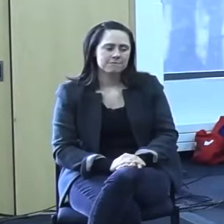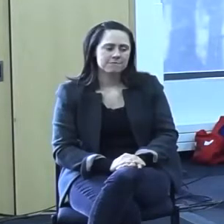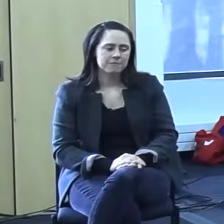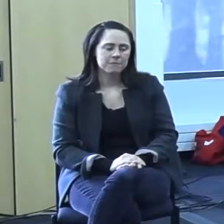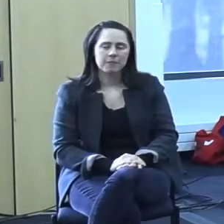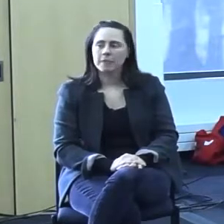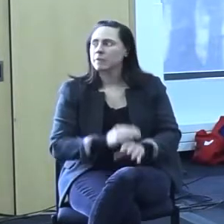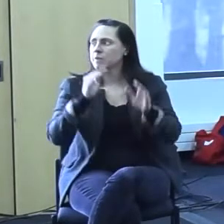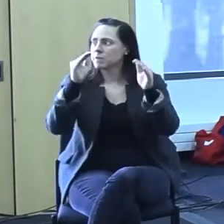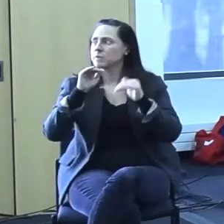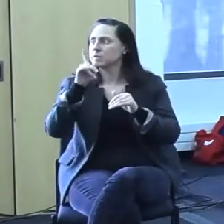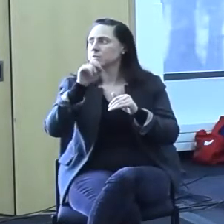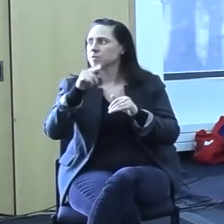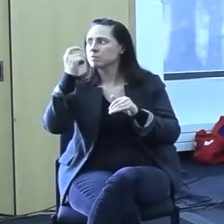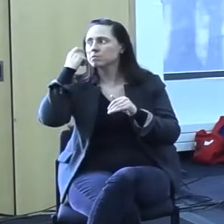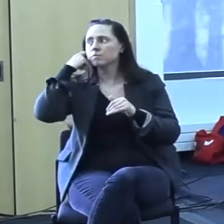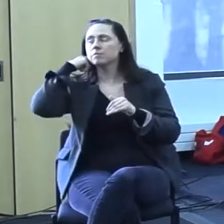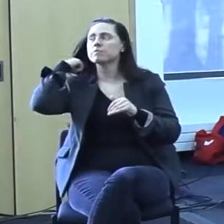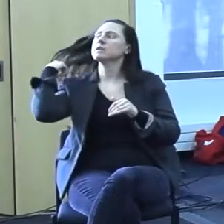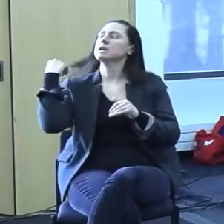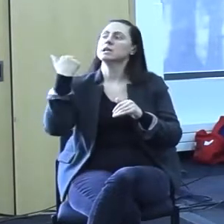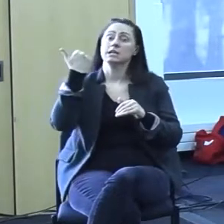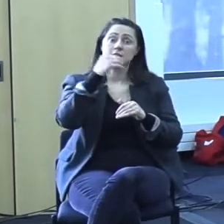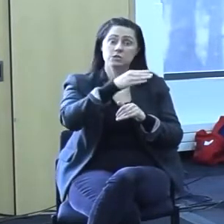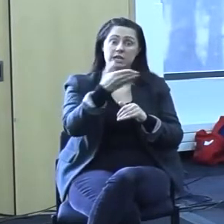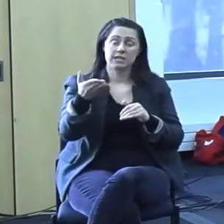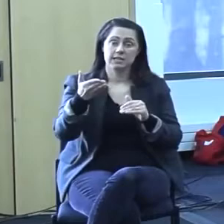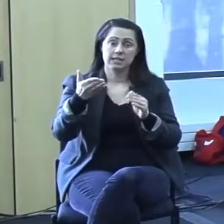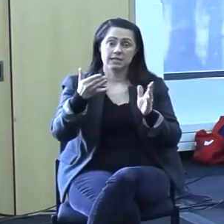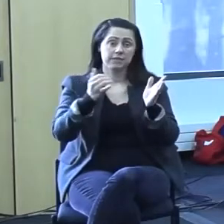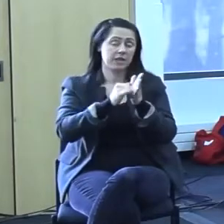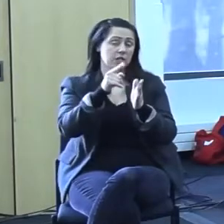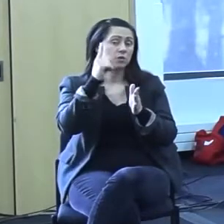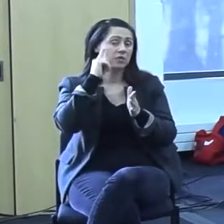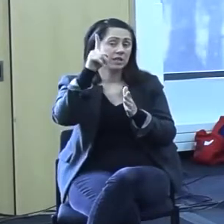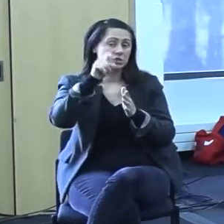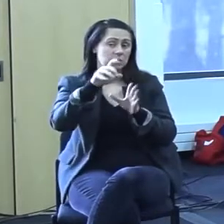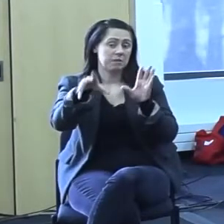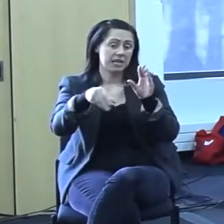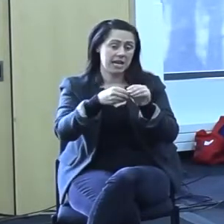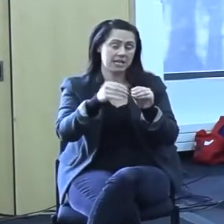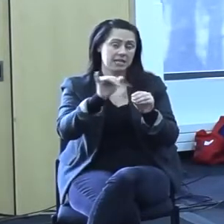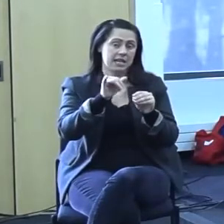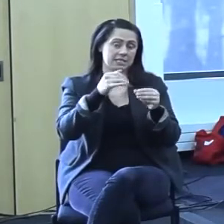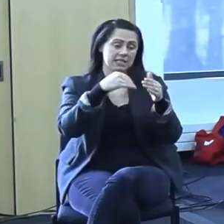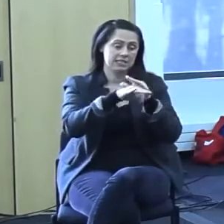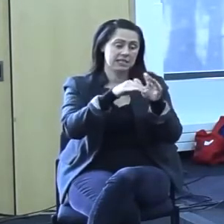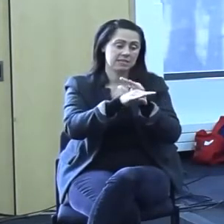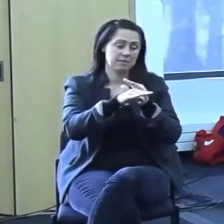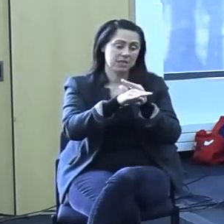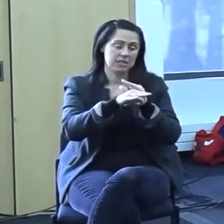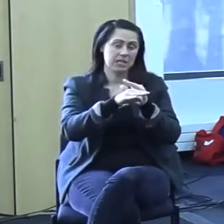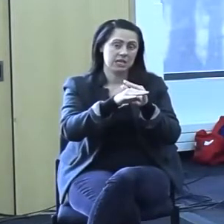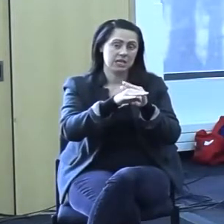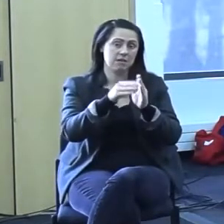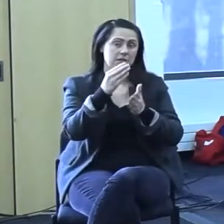For our next question is there anything you think should be added as an accessibility feature?